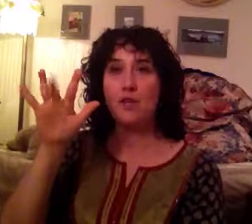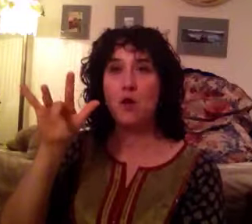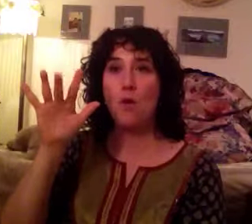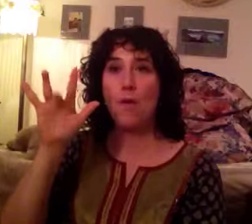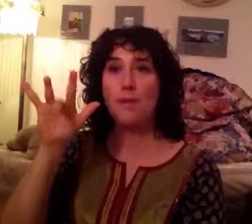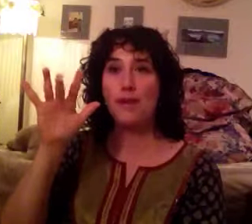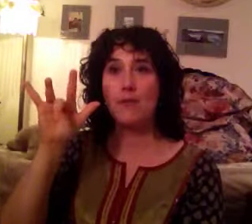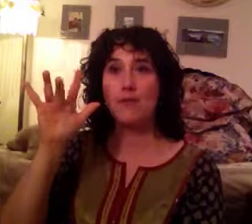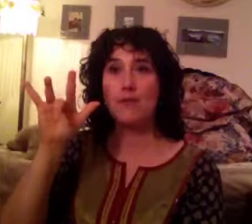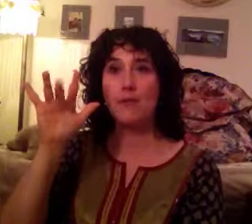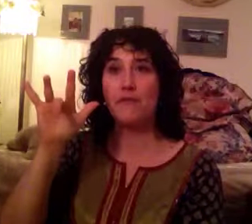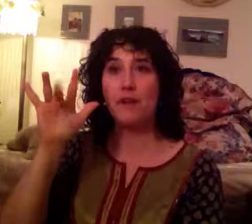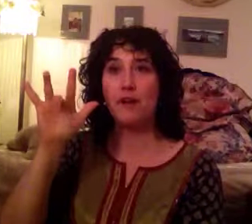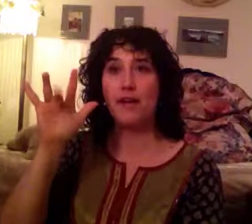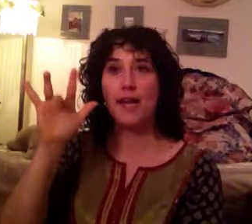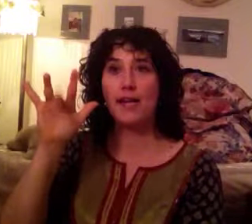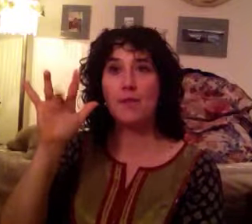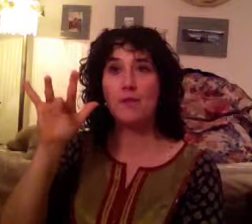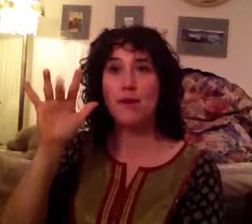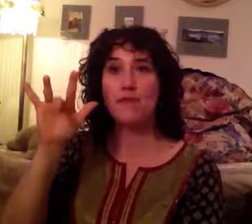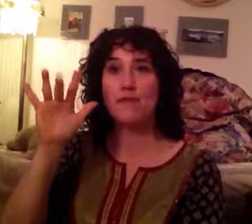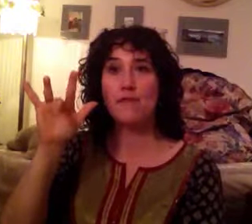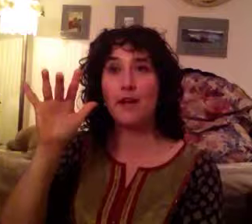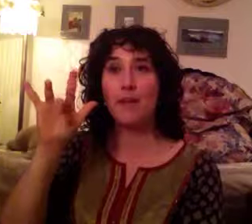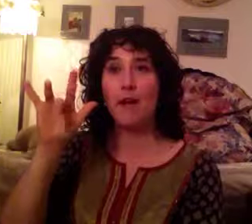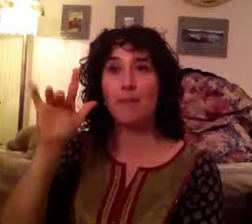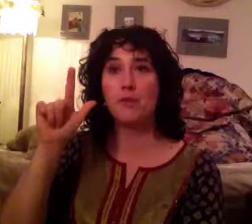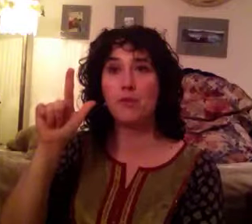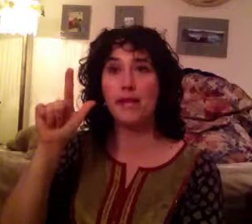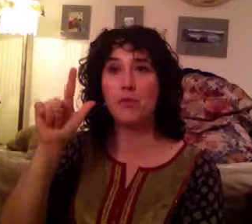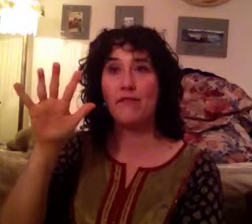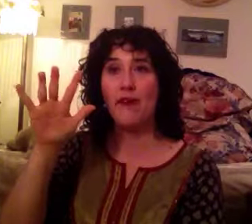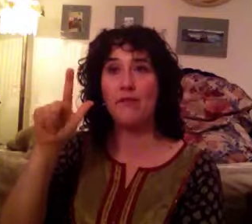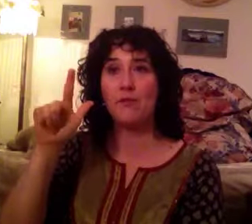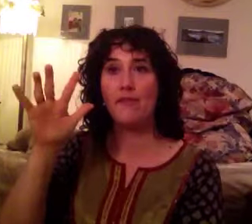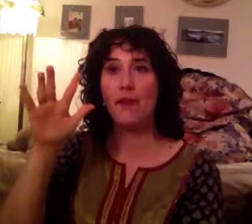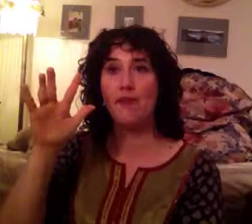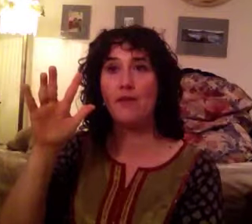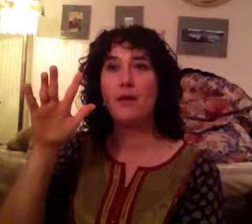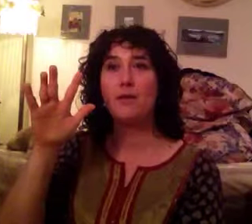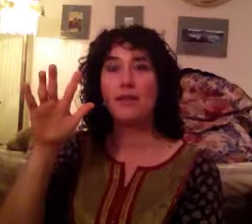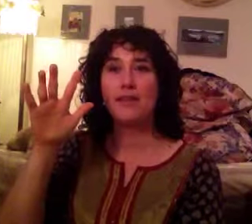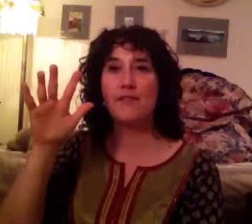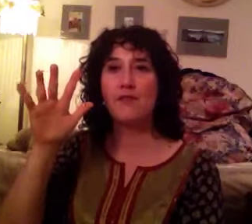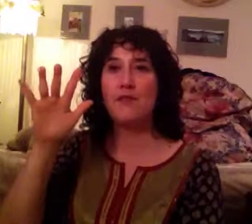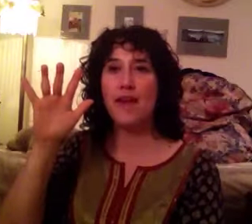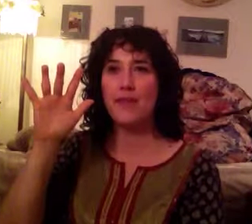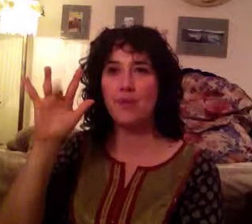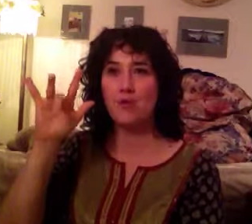go up and down with the middle finger and keep the rest of the finger up. So it's like 25, 25. But instead of doing that, they do